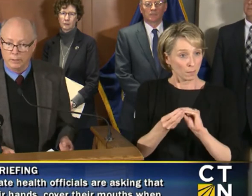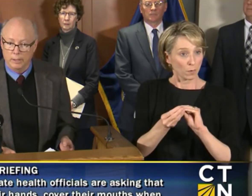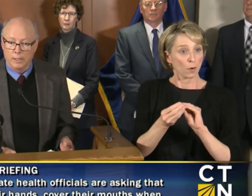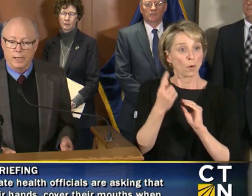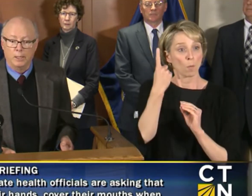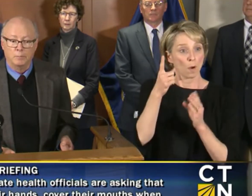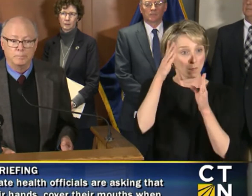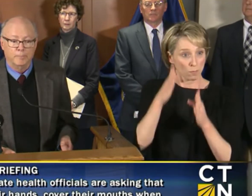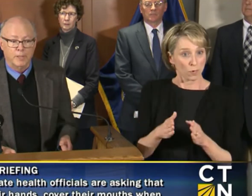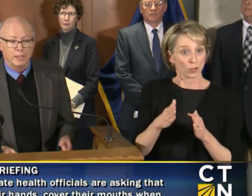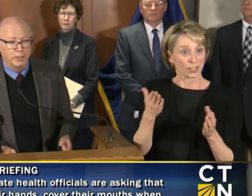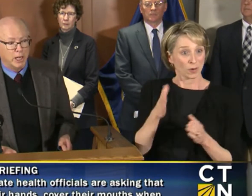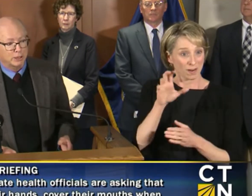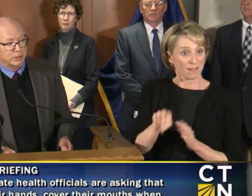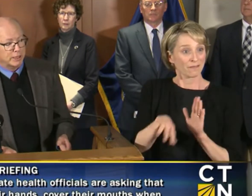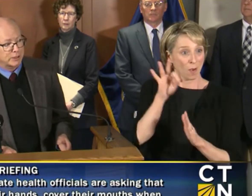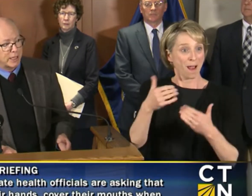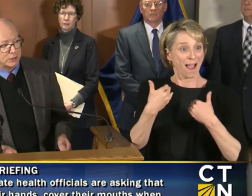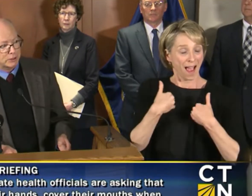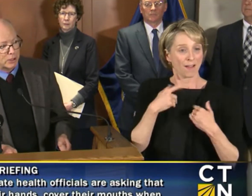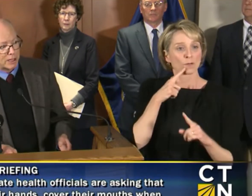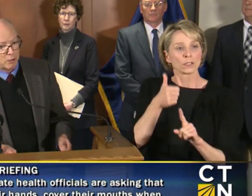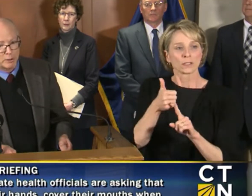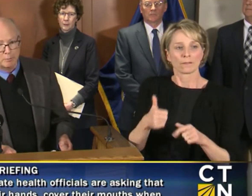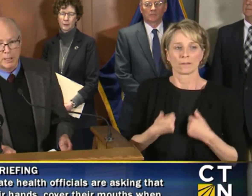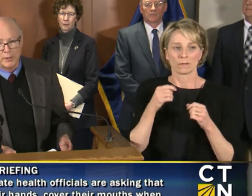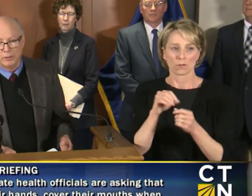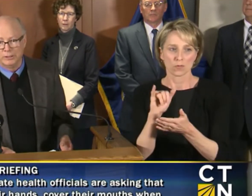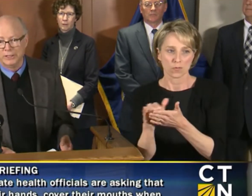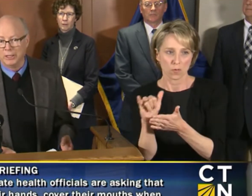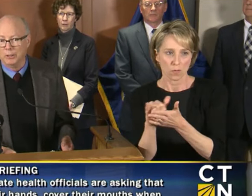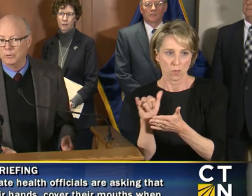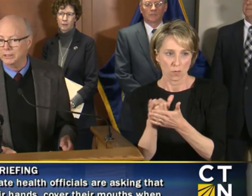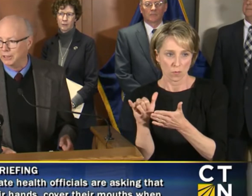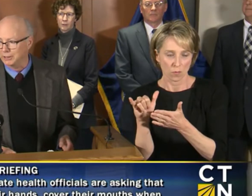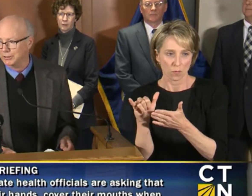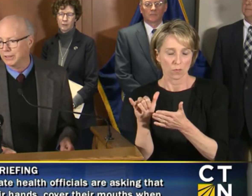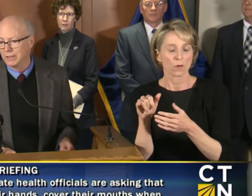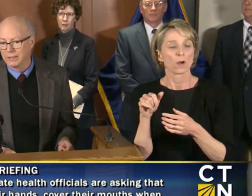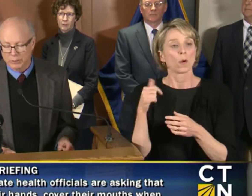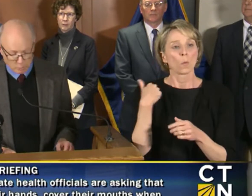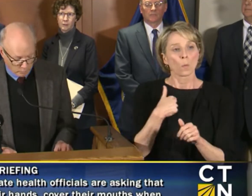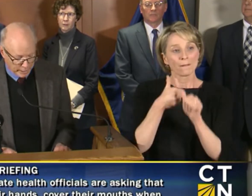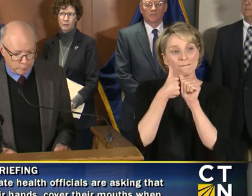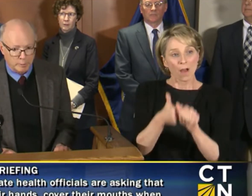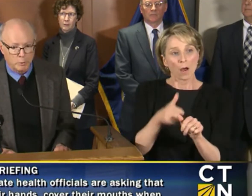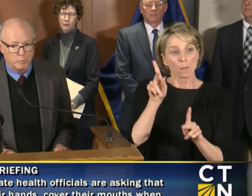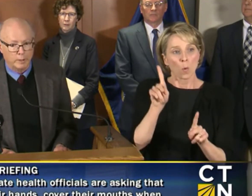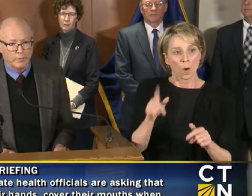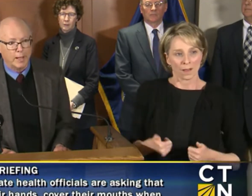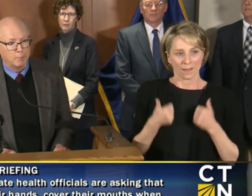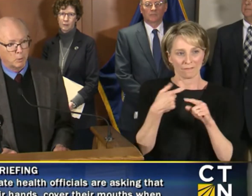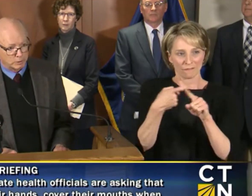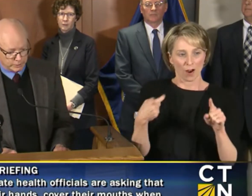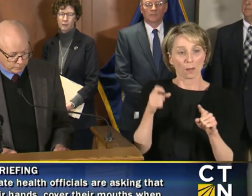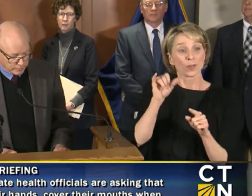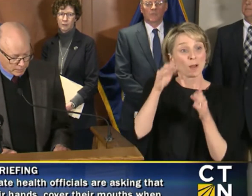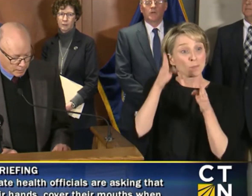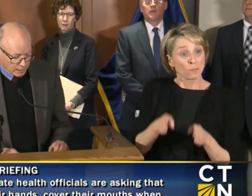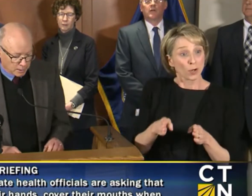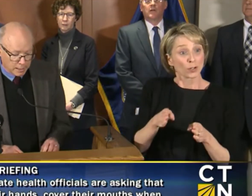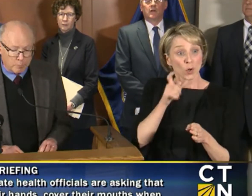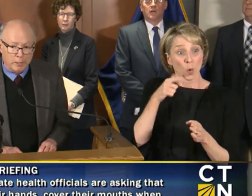York. In the United States, cases are counted by their state of residence. So we have removed that